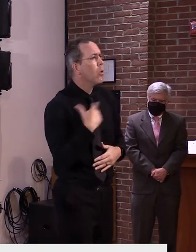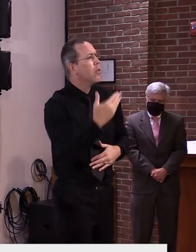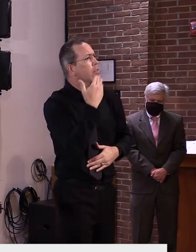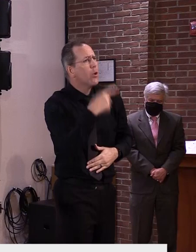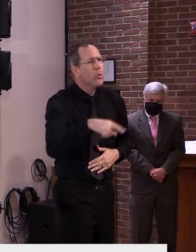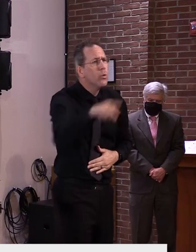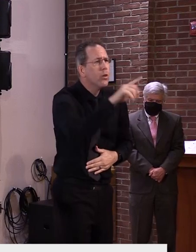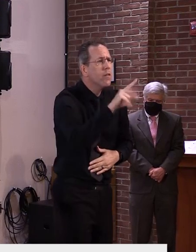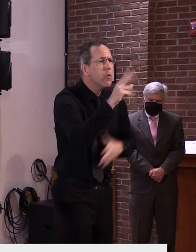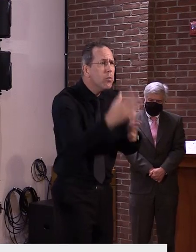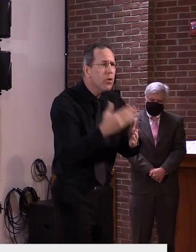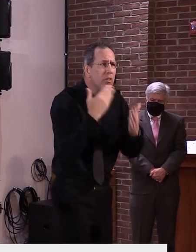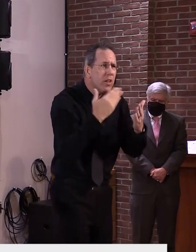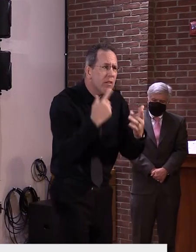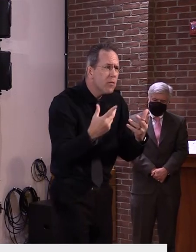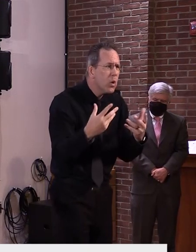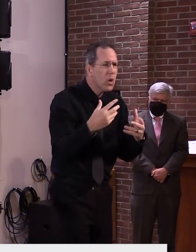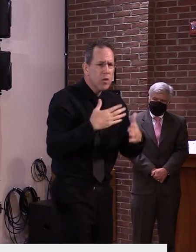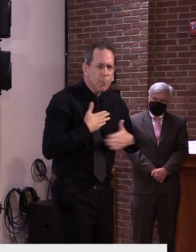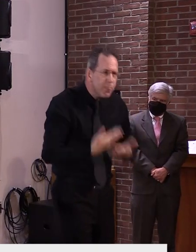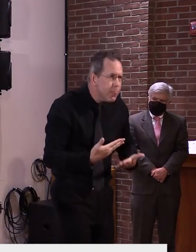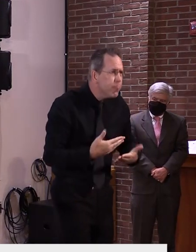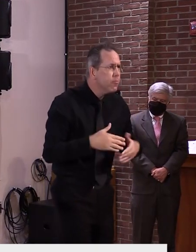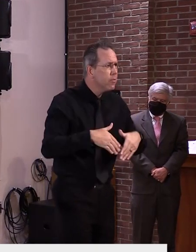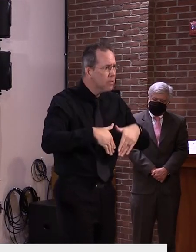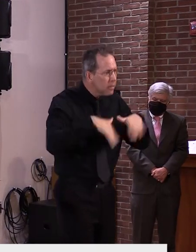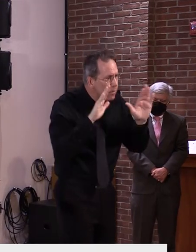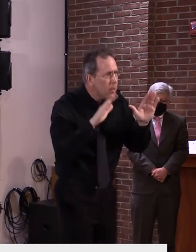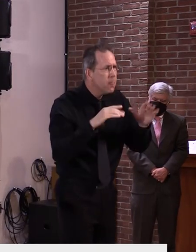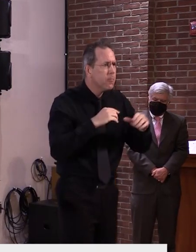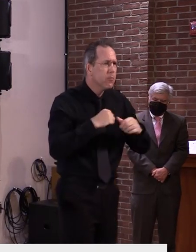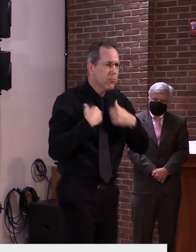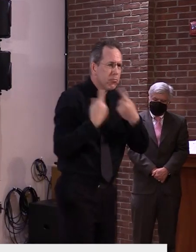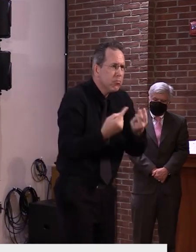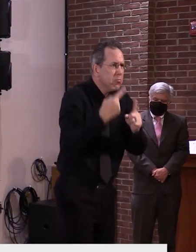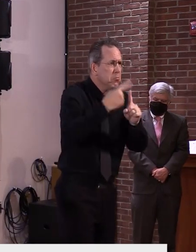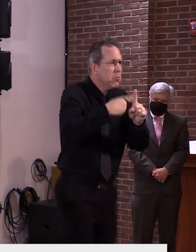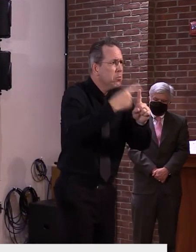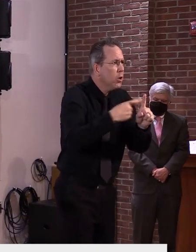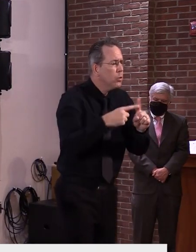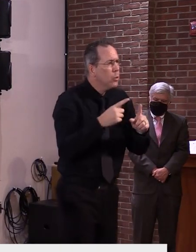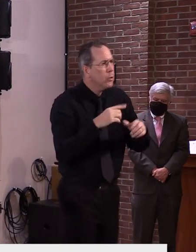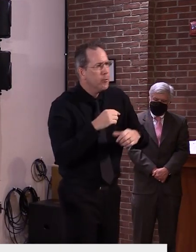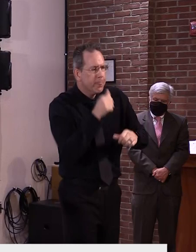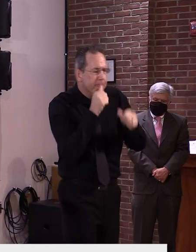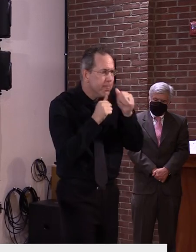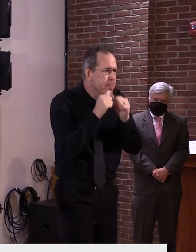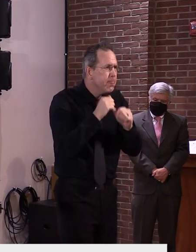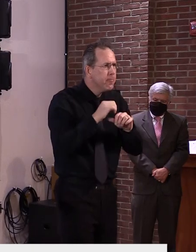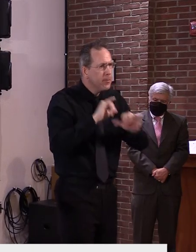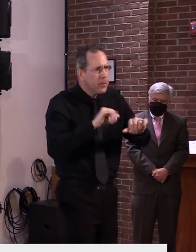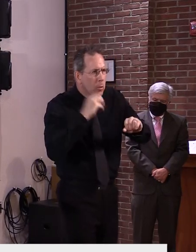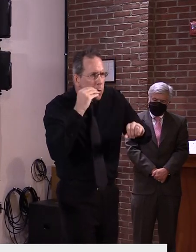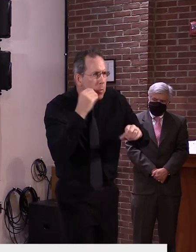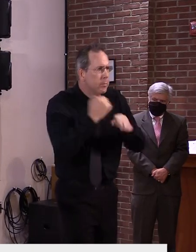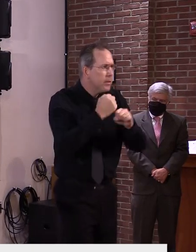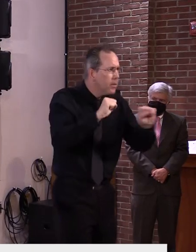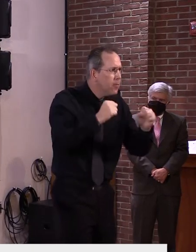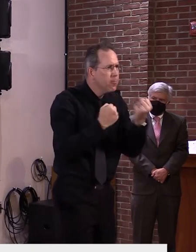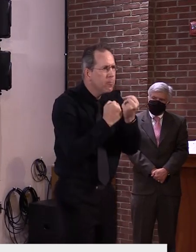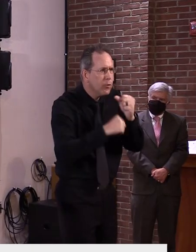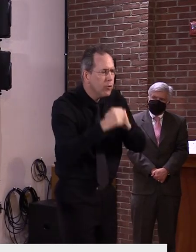tremendous sacrifices. But I know many are tired of doing so and just want things back to normal. But the fact